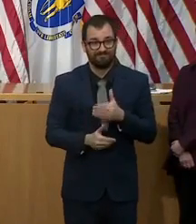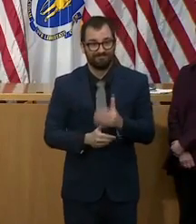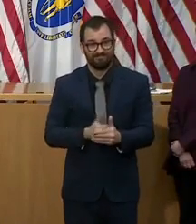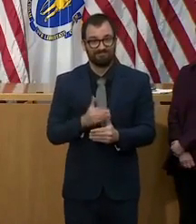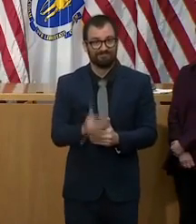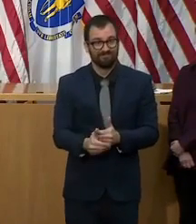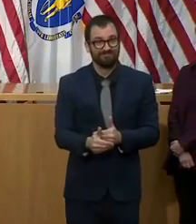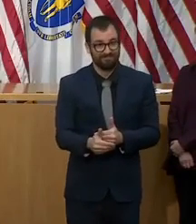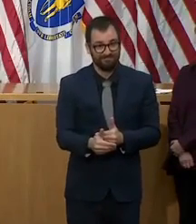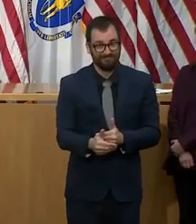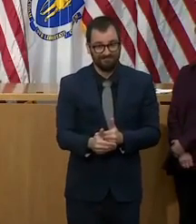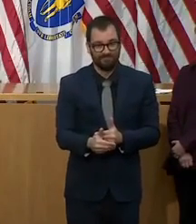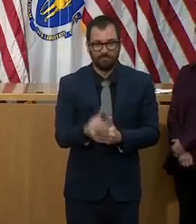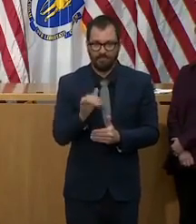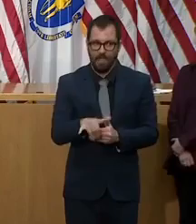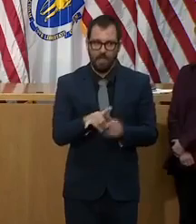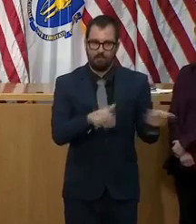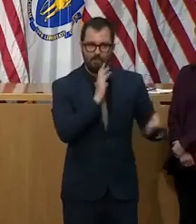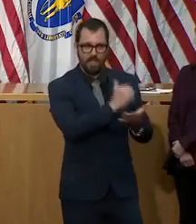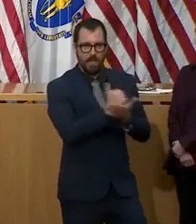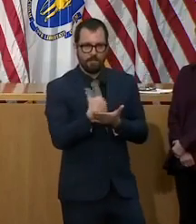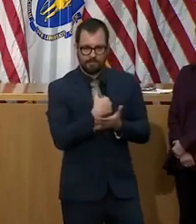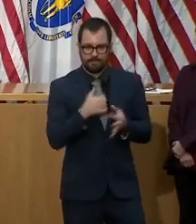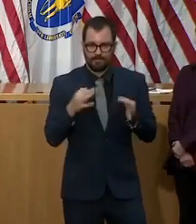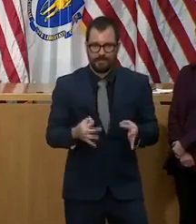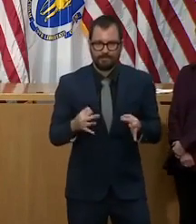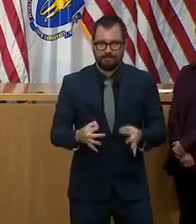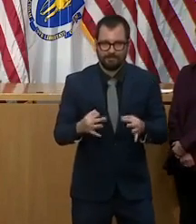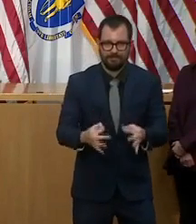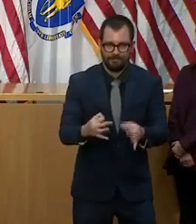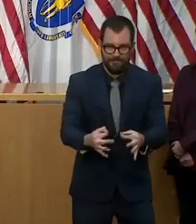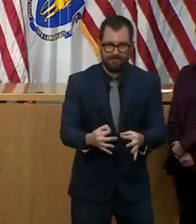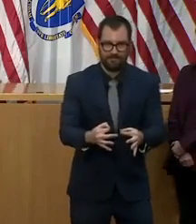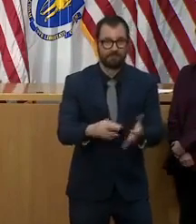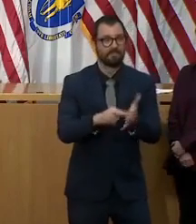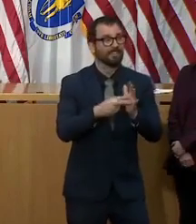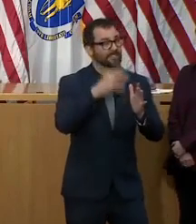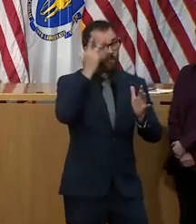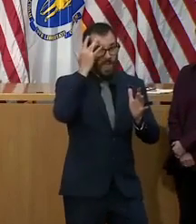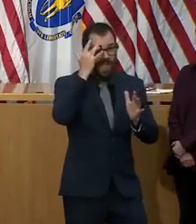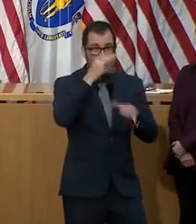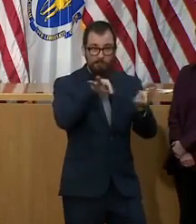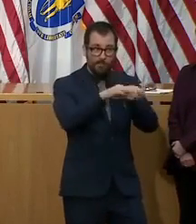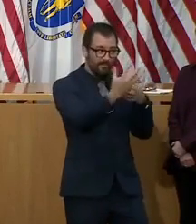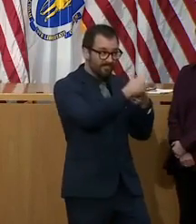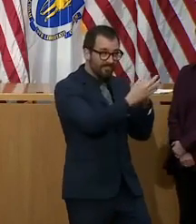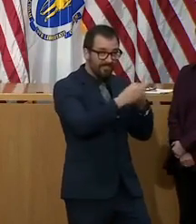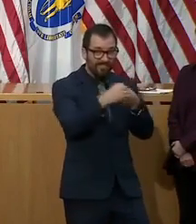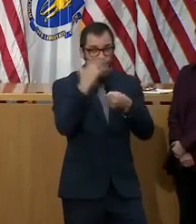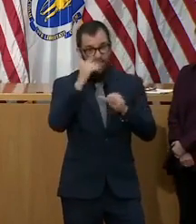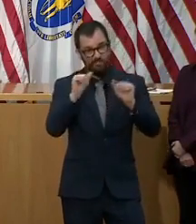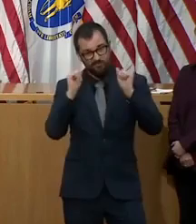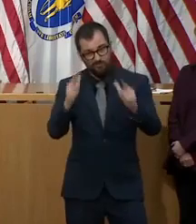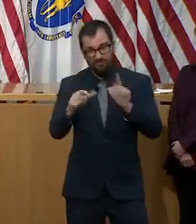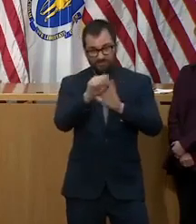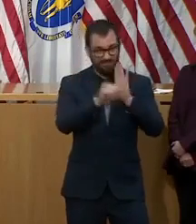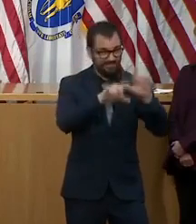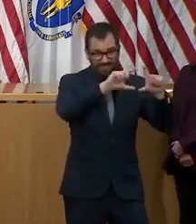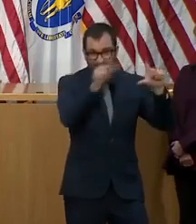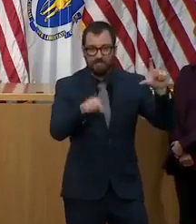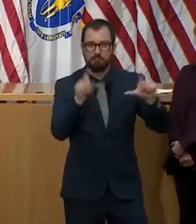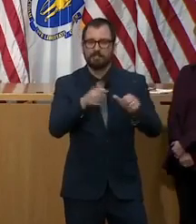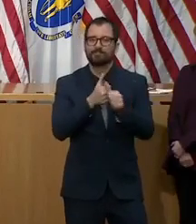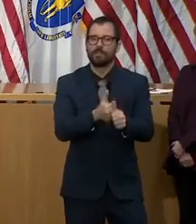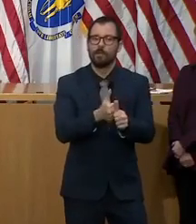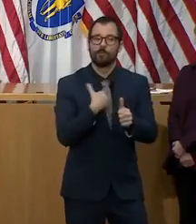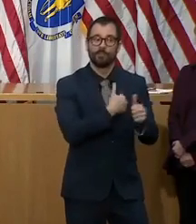local level. That's why we've asked Lawrence Mayor Dan Rivera, who knows firsthand how to reshape and